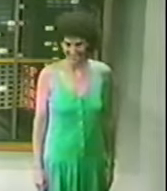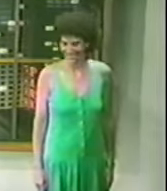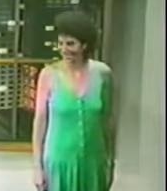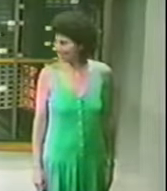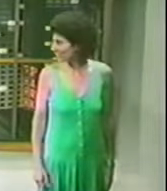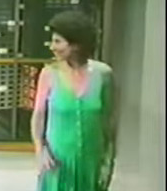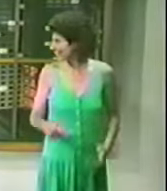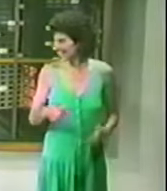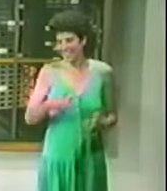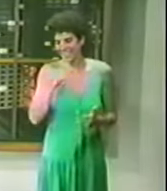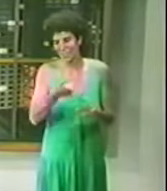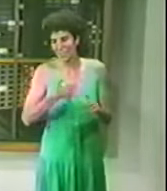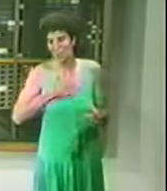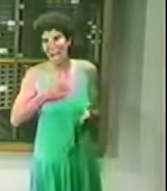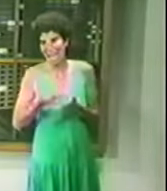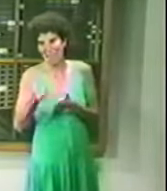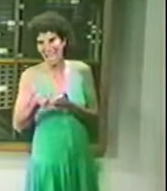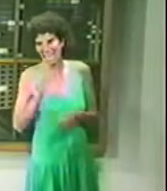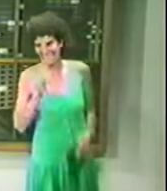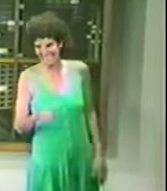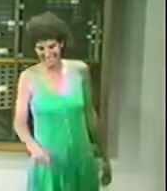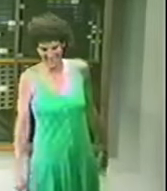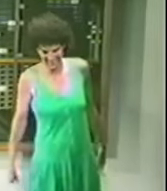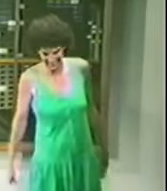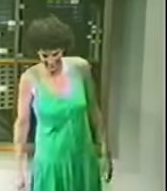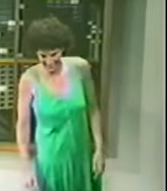This isn't coming out of my pay, is it?